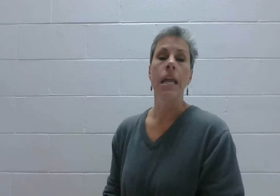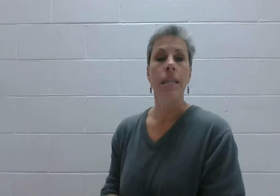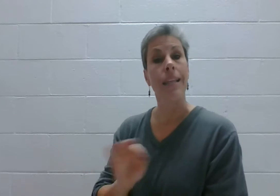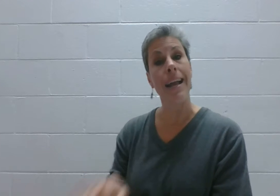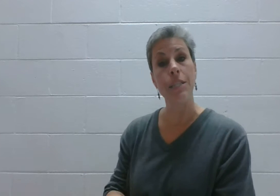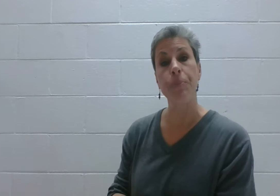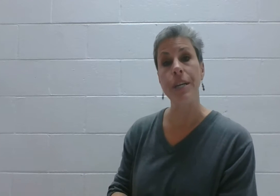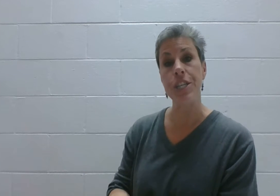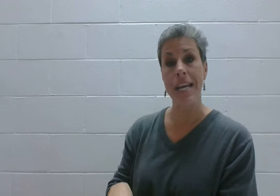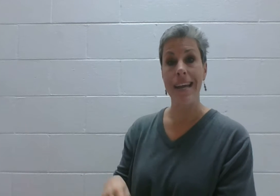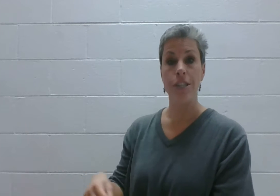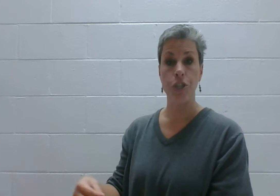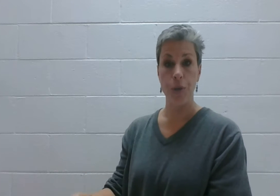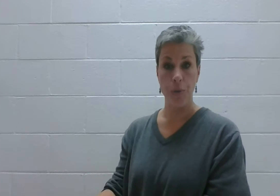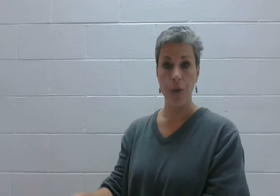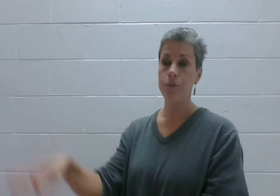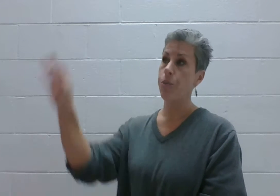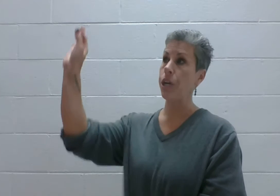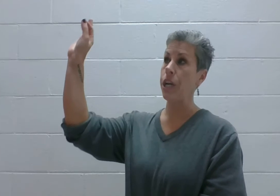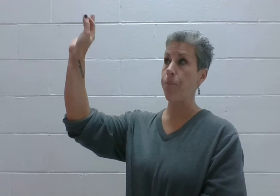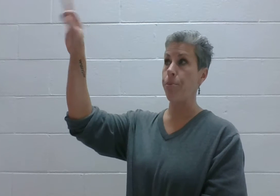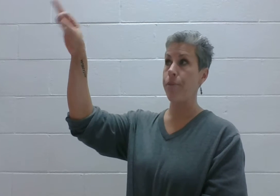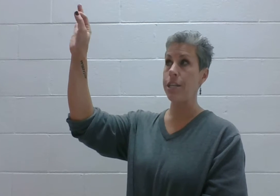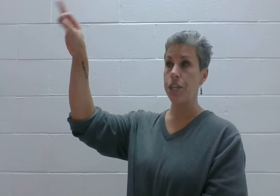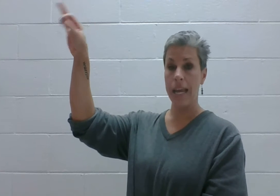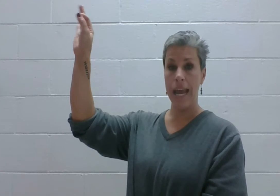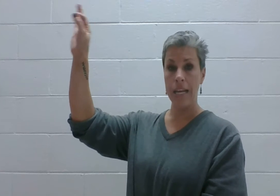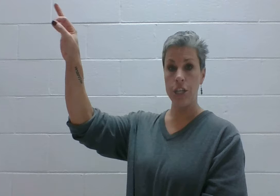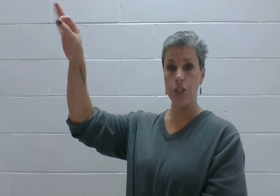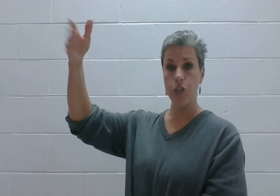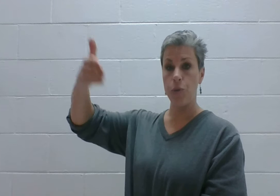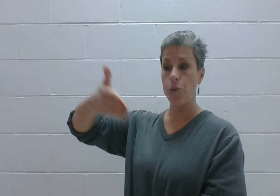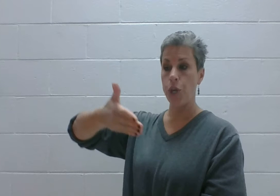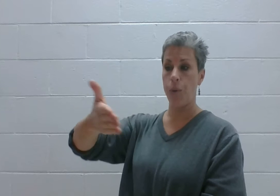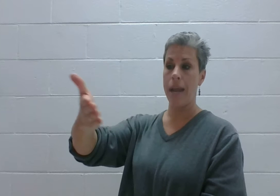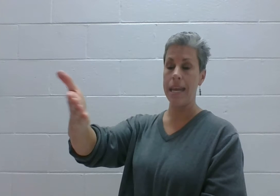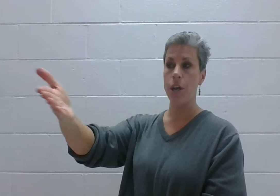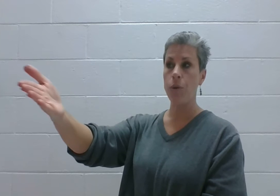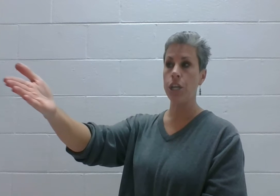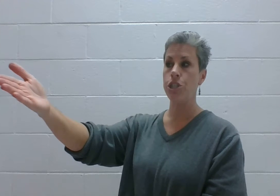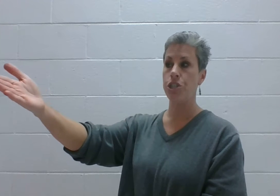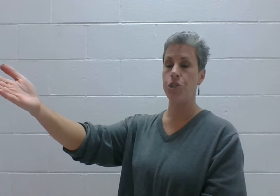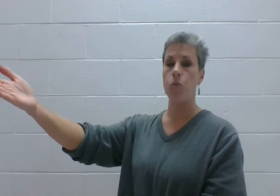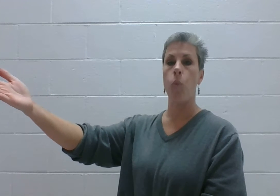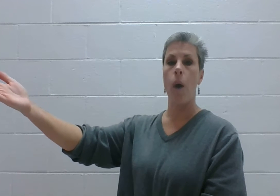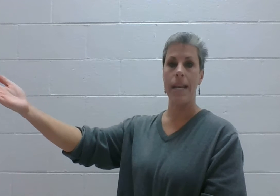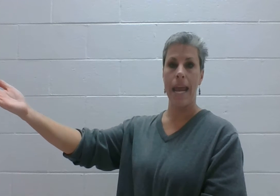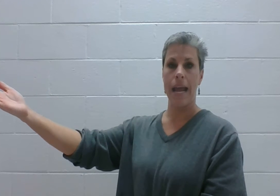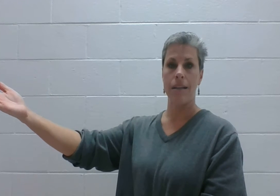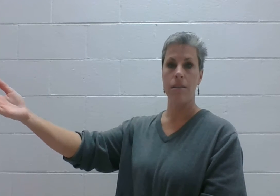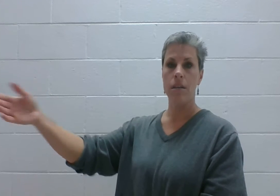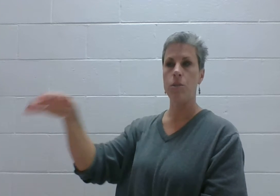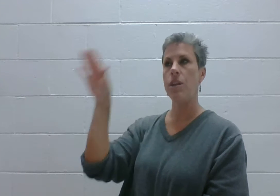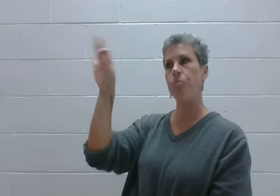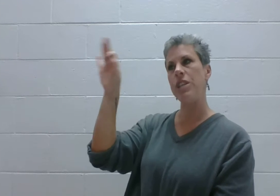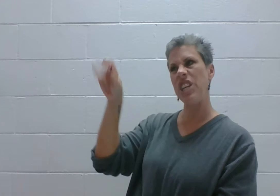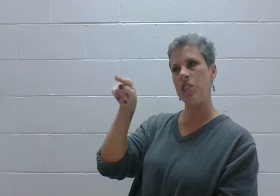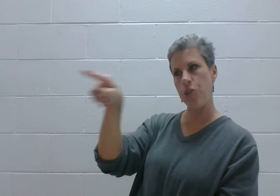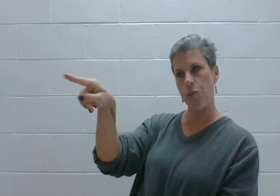The line is preaching it to you, so we're going to be preaching it to you. And here we're going to just do one hand. So instead of preaching it to you, it